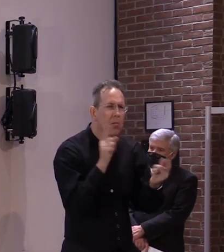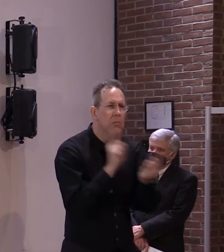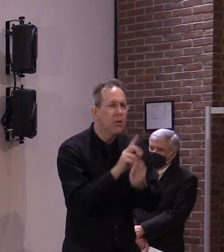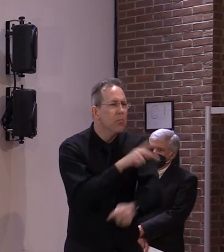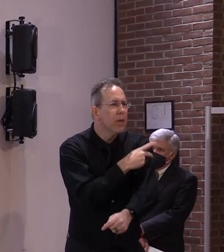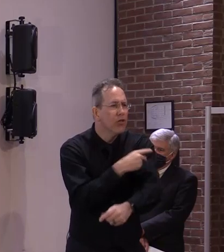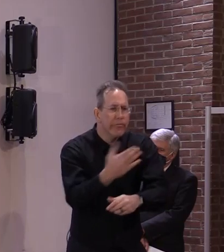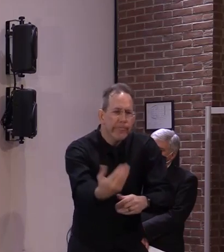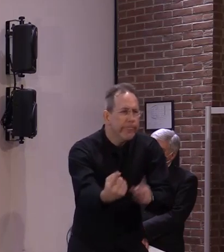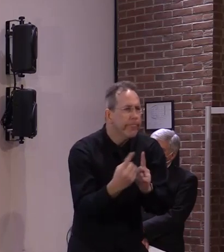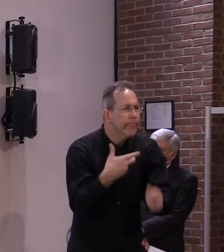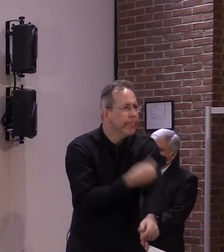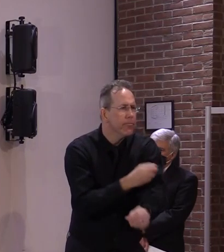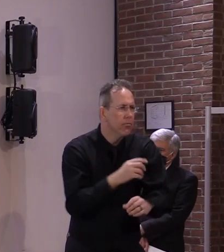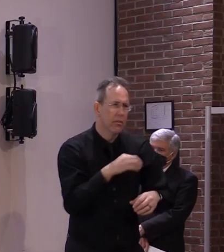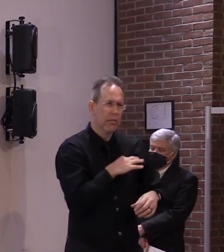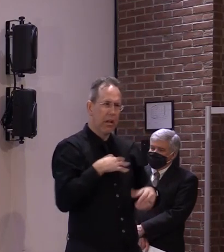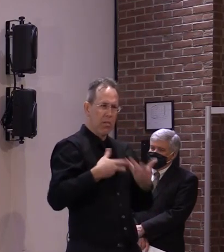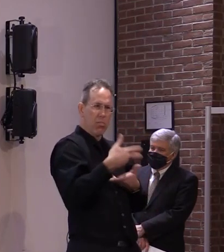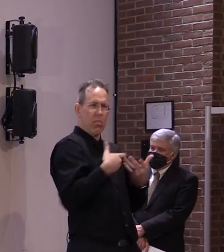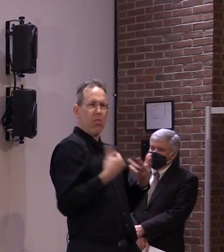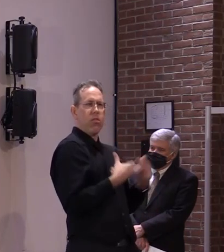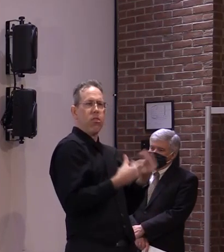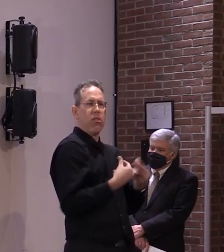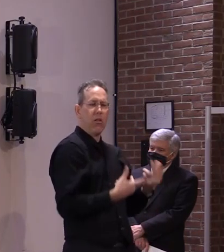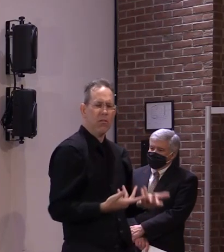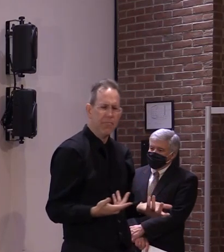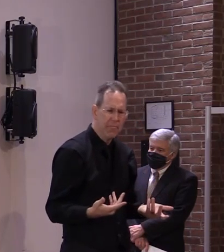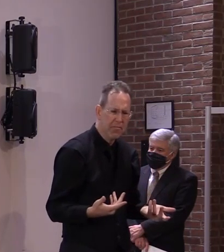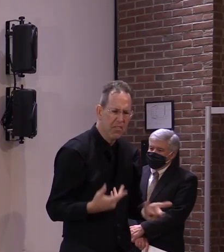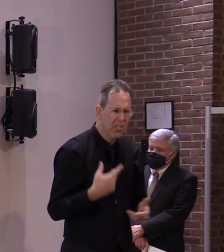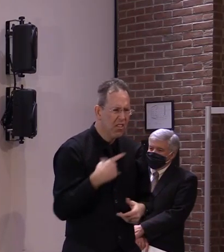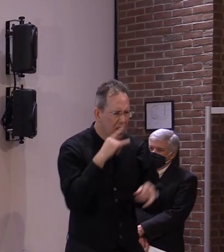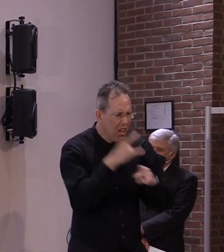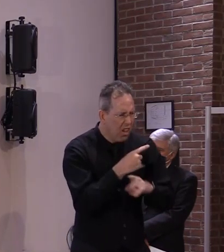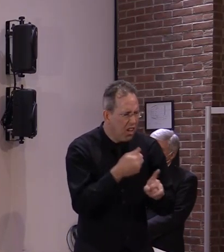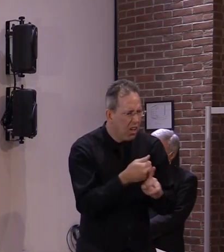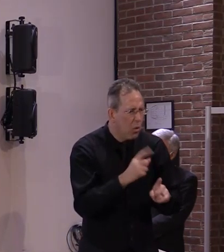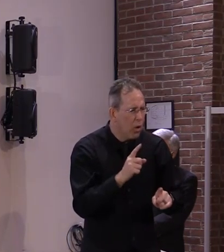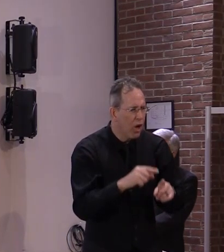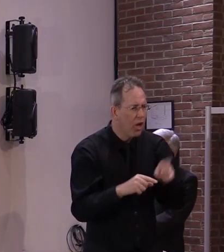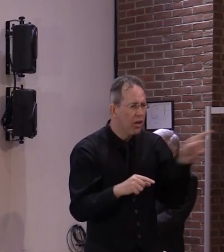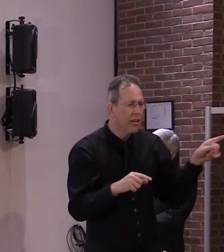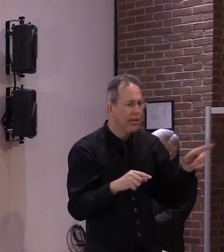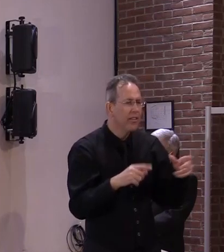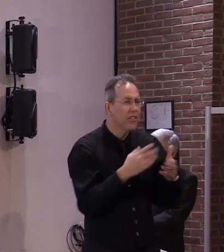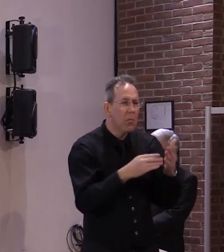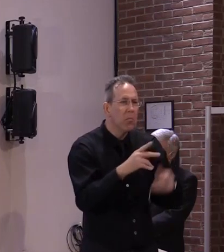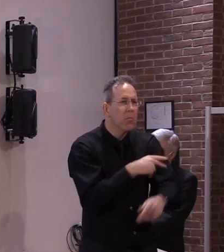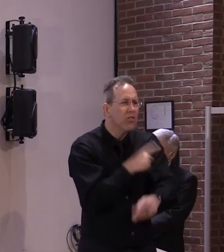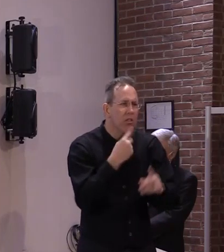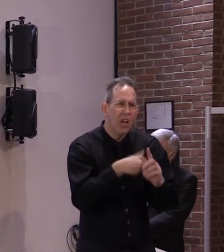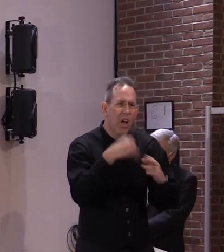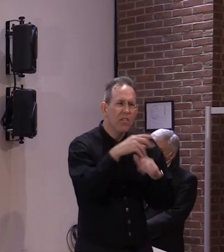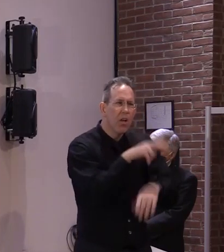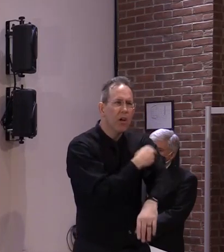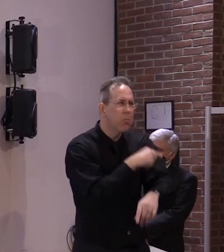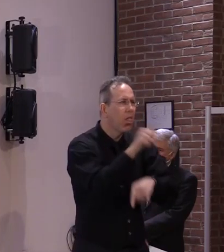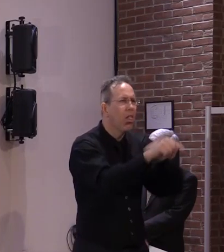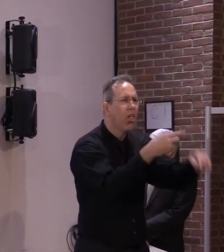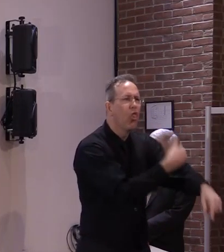even on the hospital campus, but yet the hospital management, wink, wink, nod, nod, said that these employees